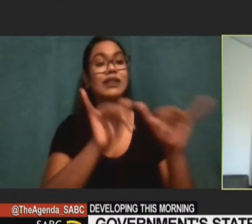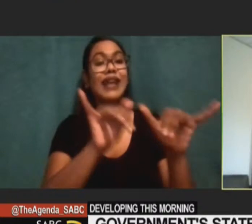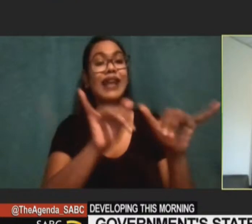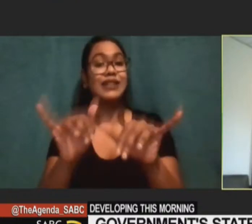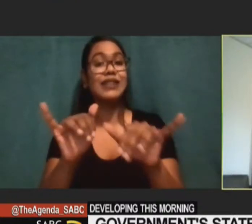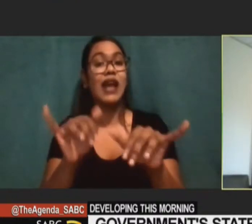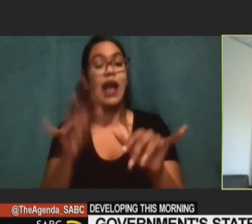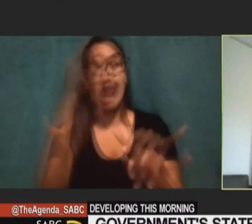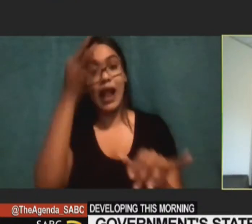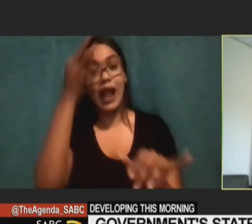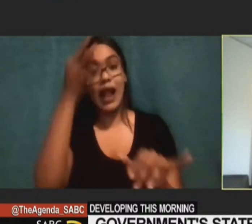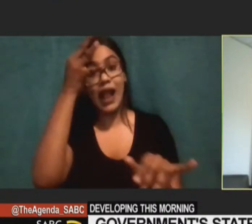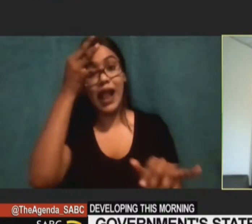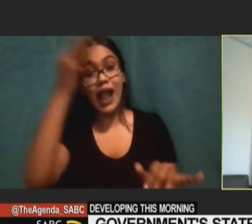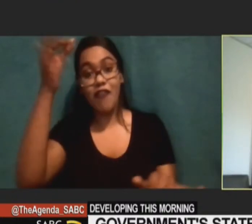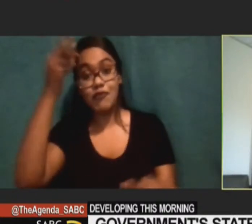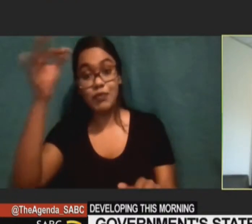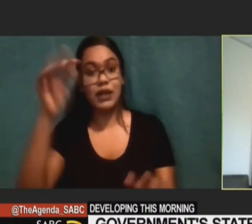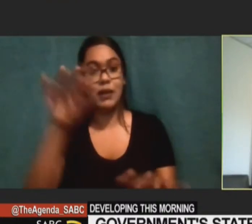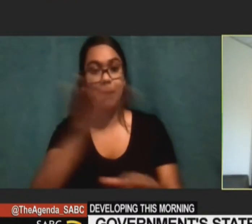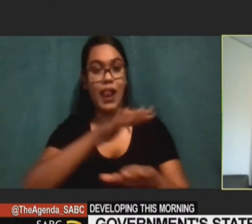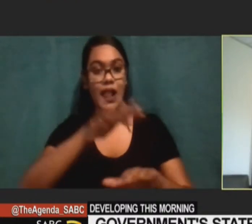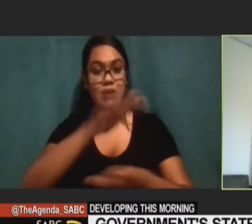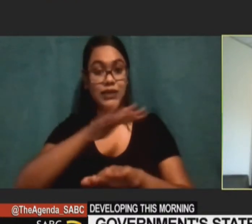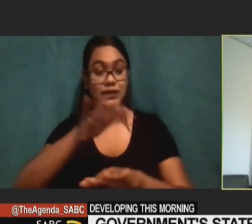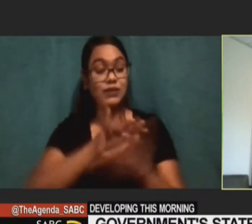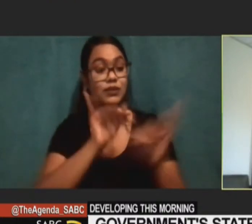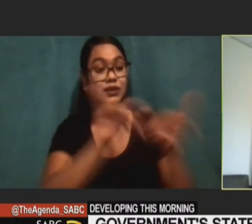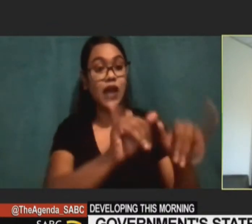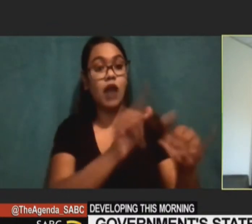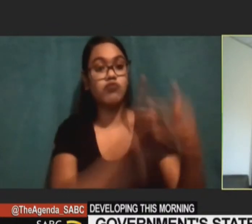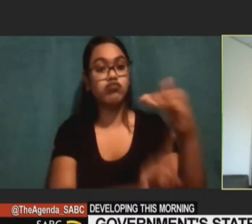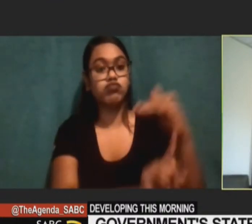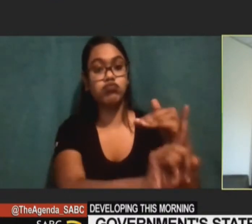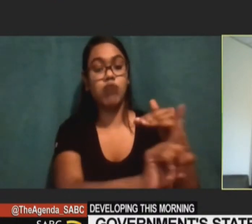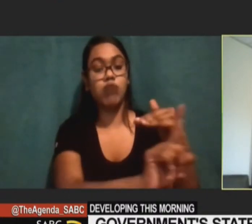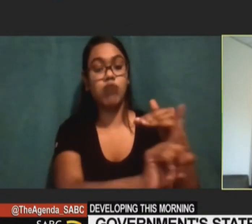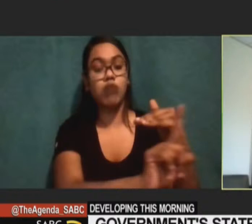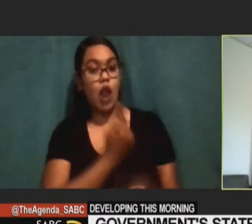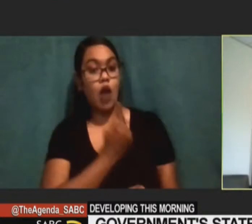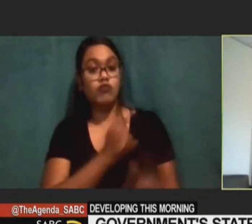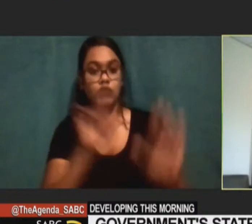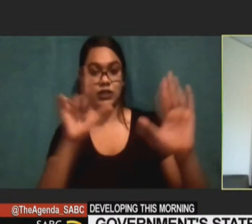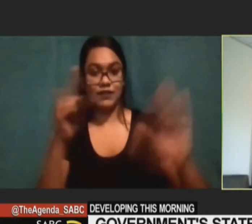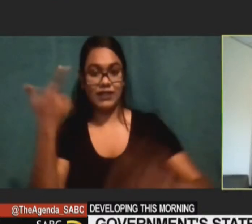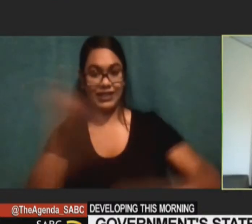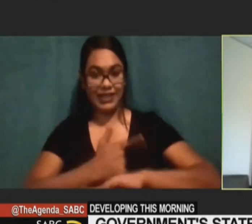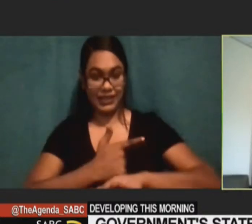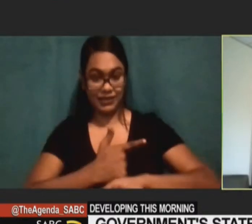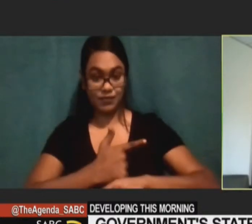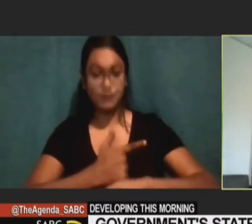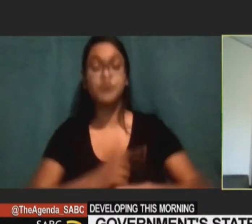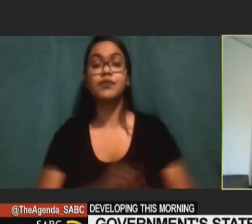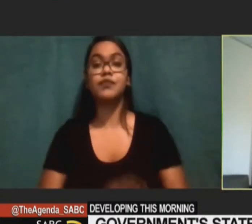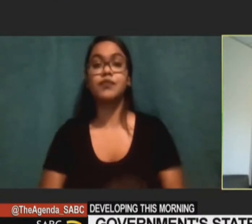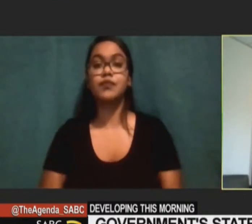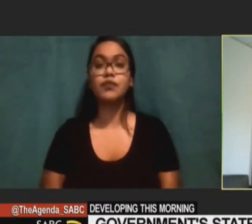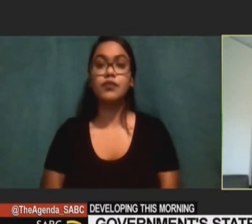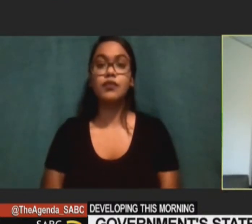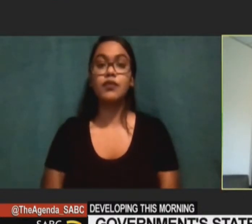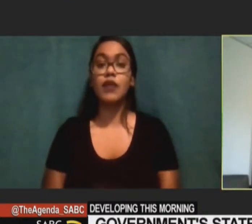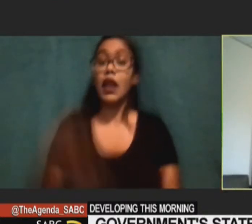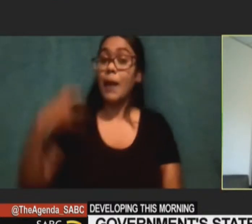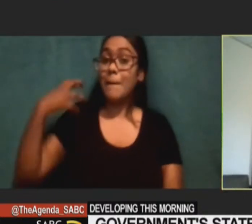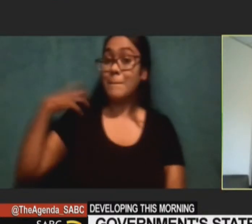government in Mauritius for purposes of quarantine. Now, Minister, we've also just been informed